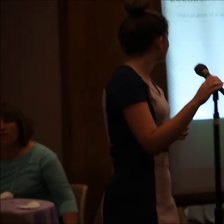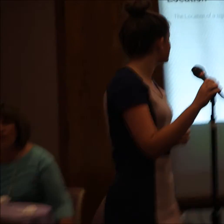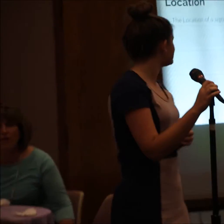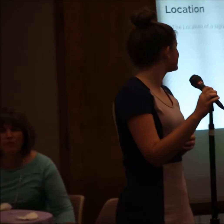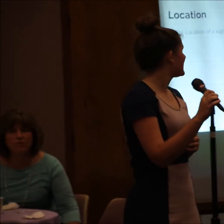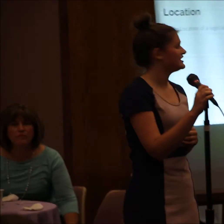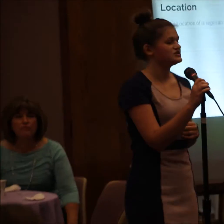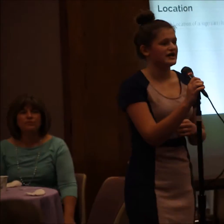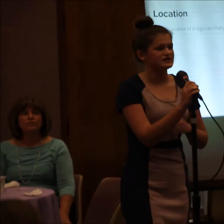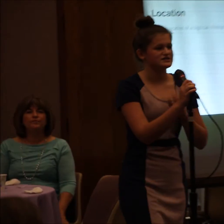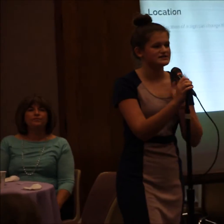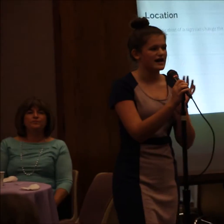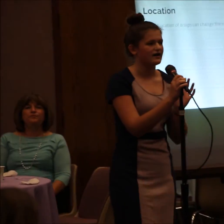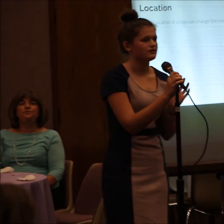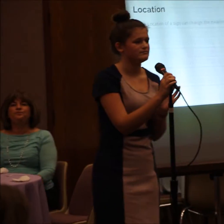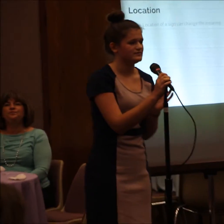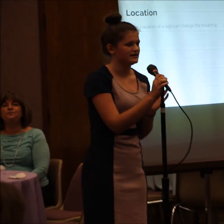location of a sign can change its entire meaning.